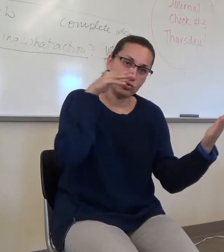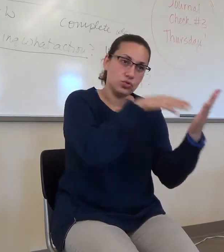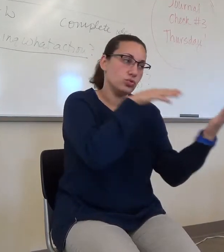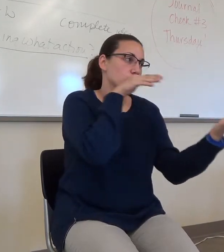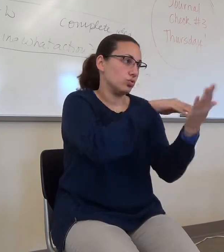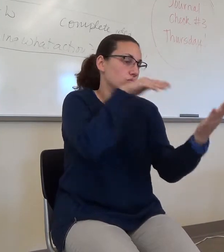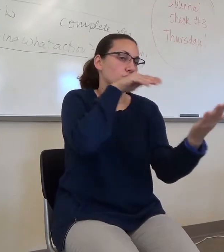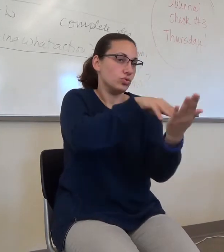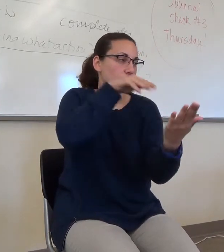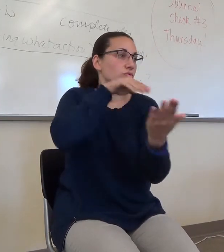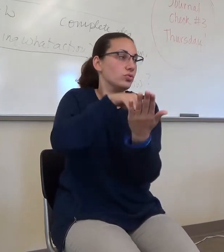right?